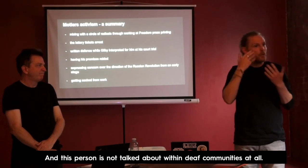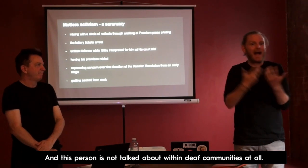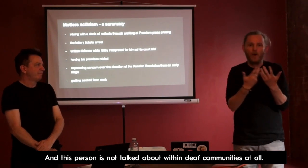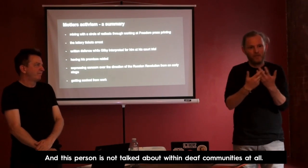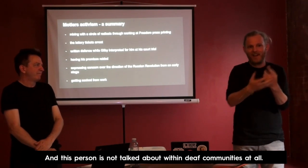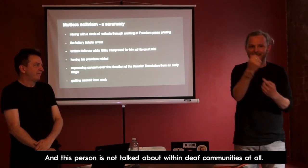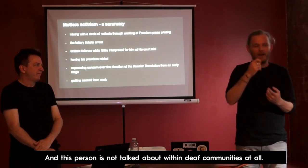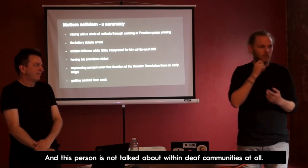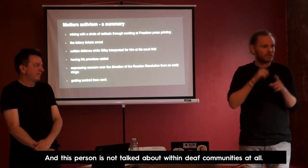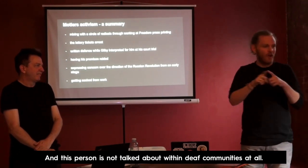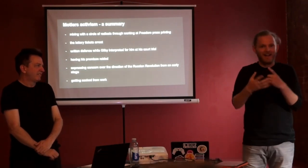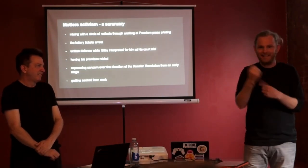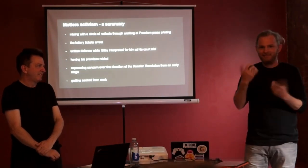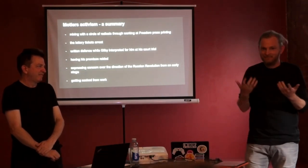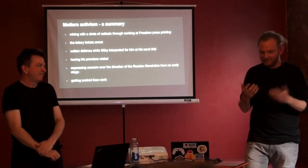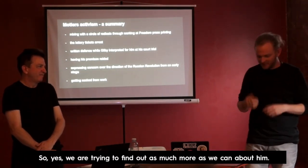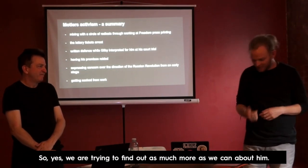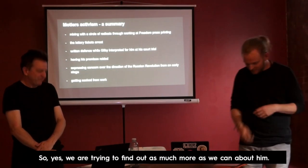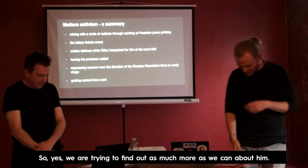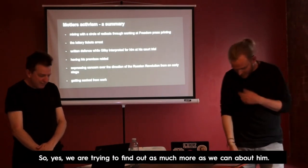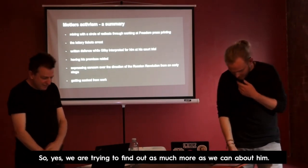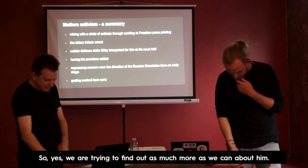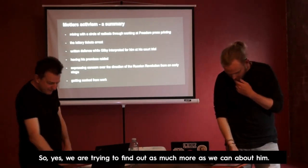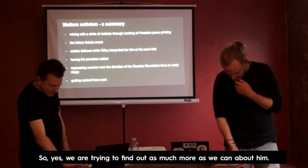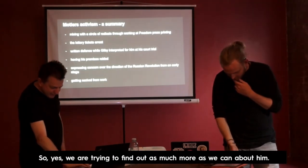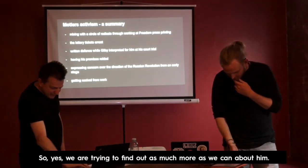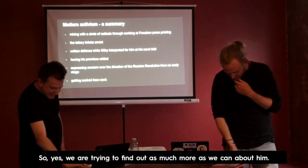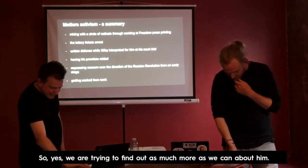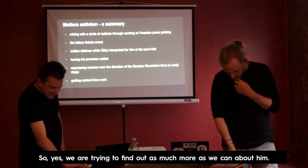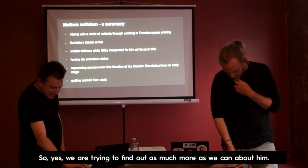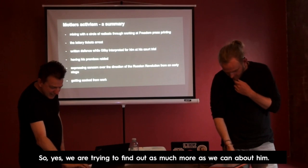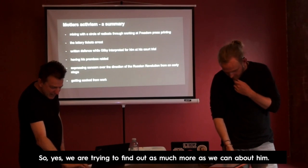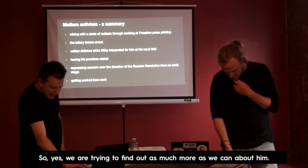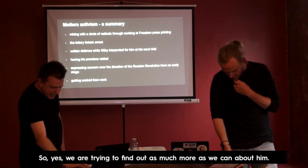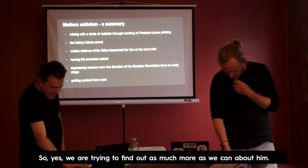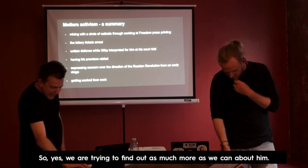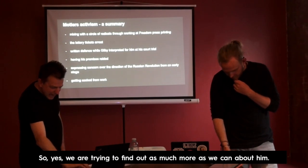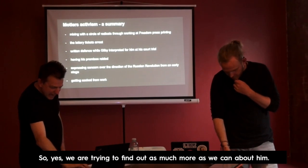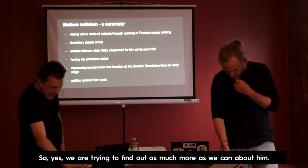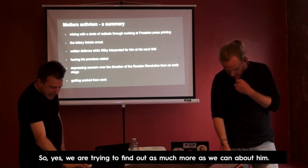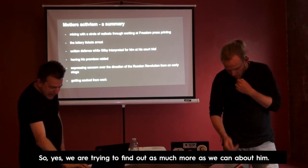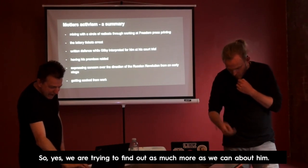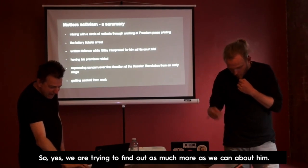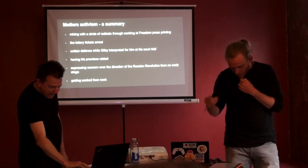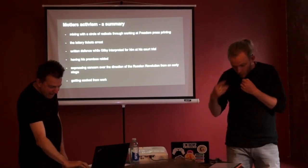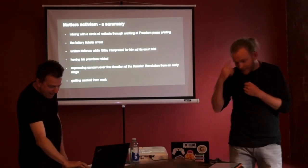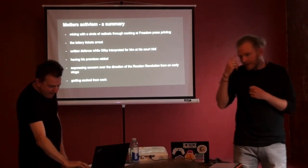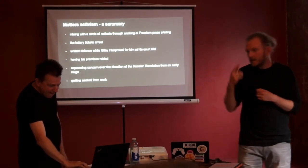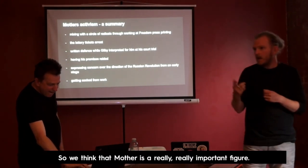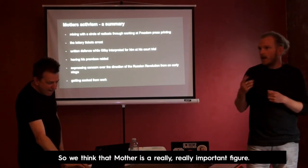deaf communities at all. So yeah, we're trying to find out as much more as we can about him. So